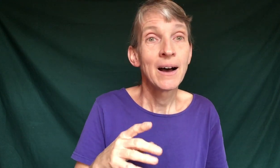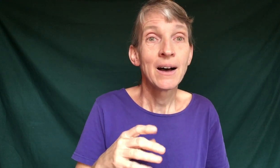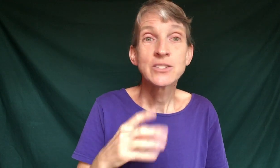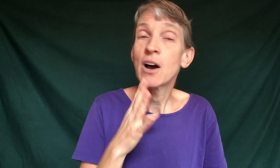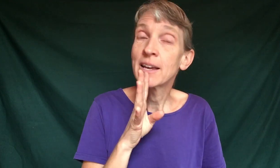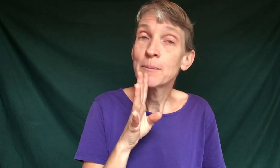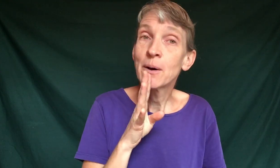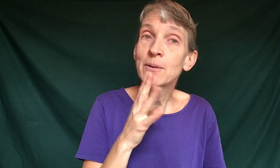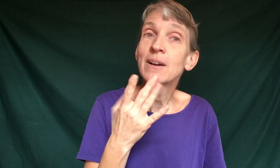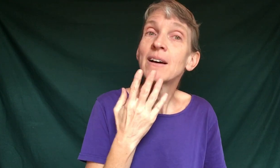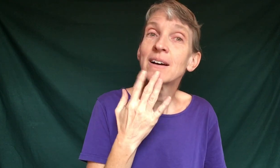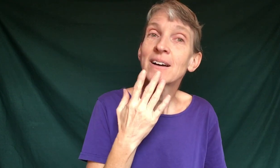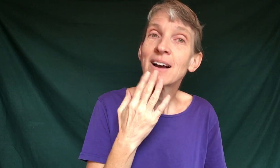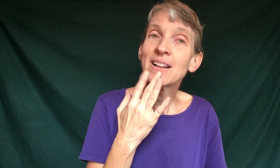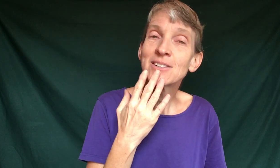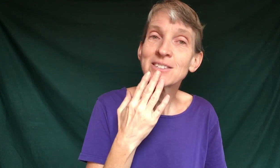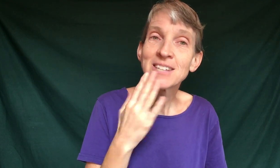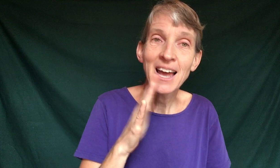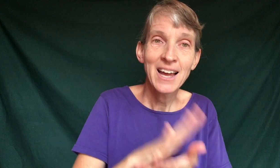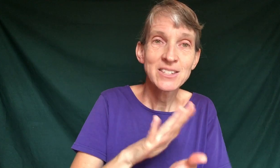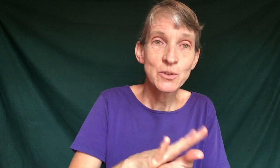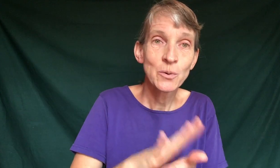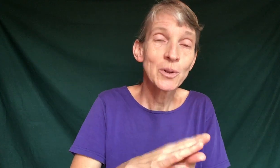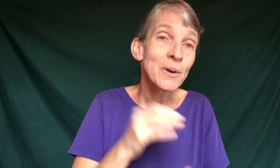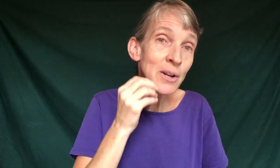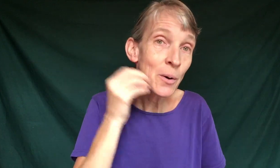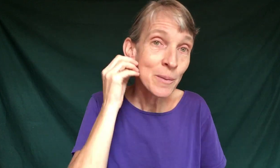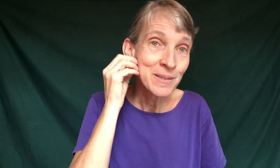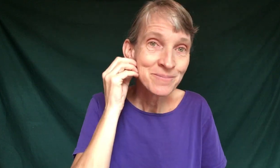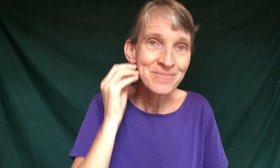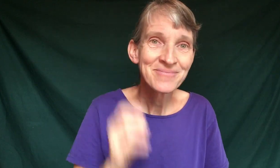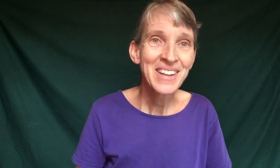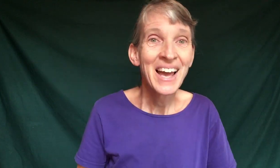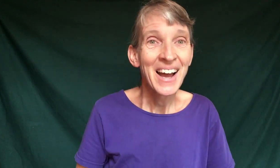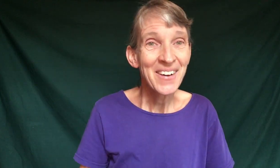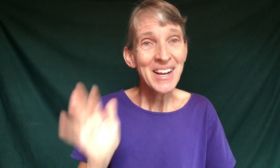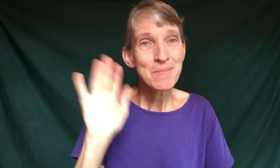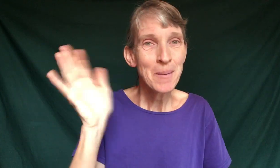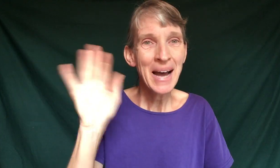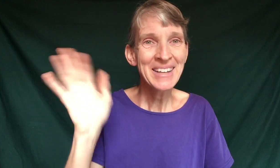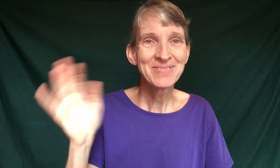talking about colors at school or at home. All right, bye-bye.